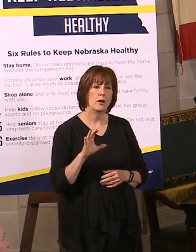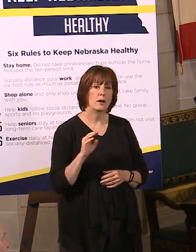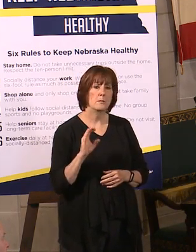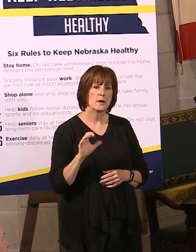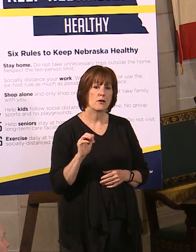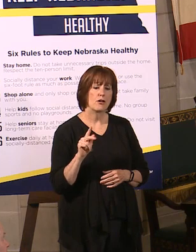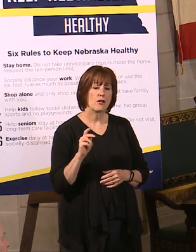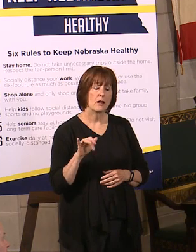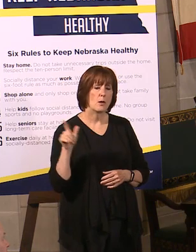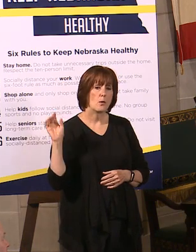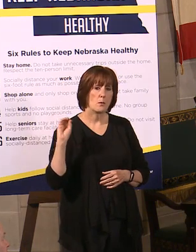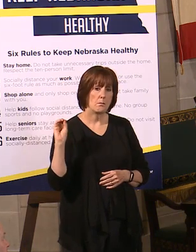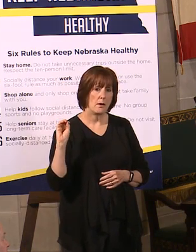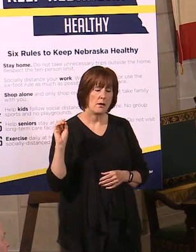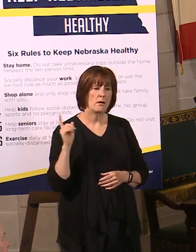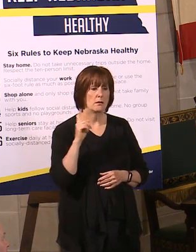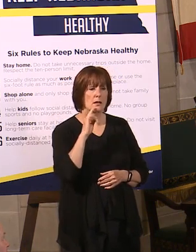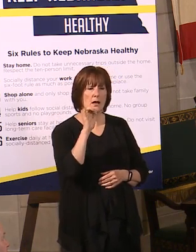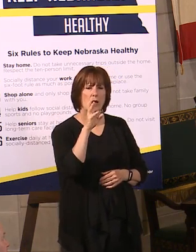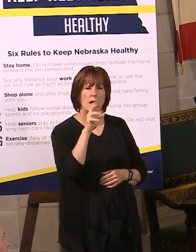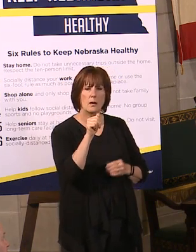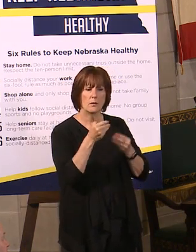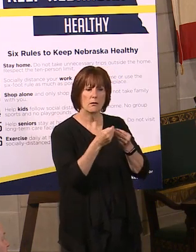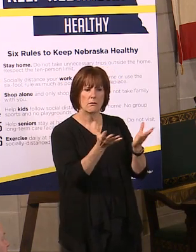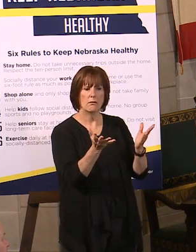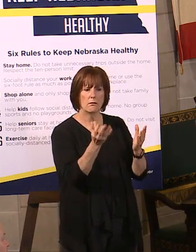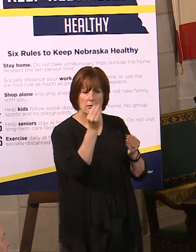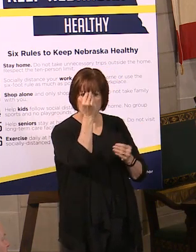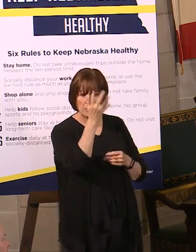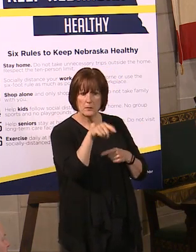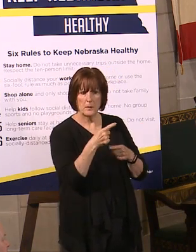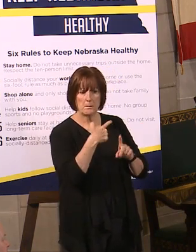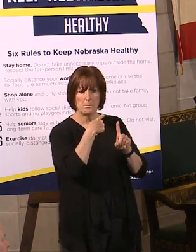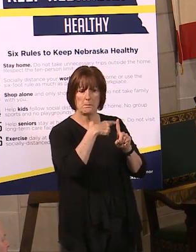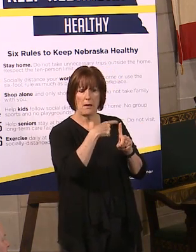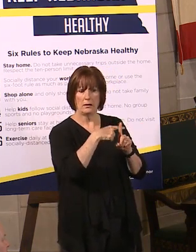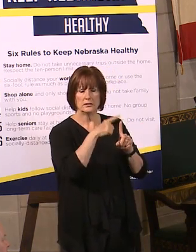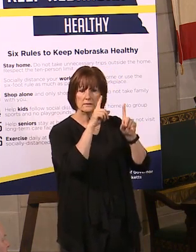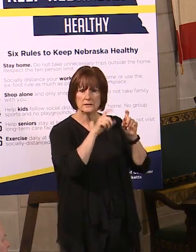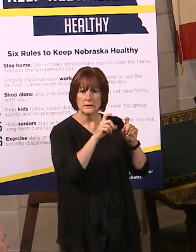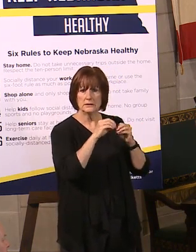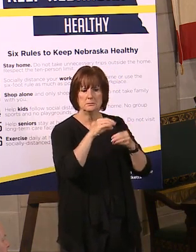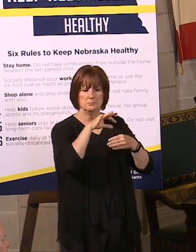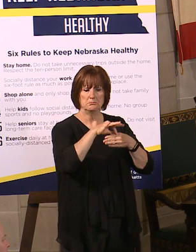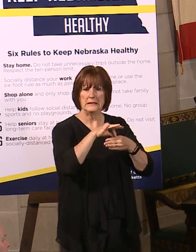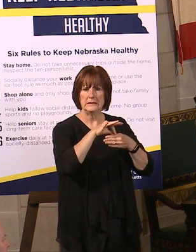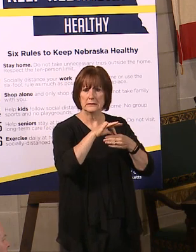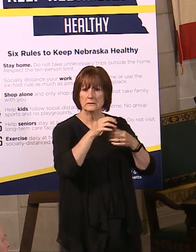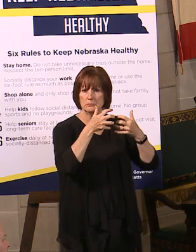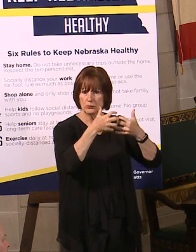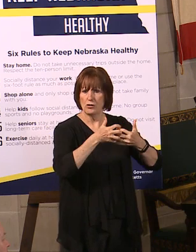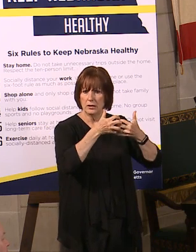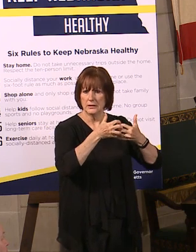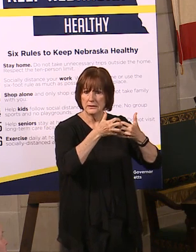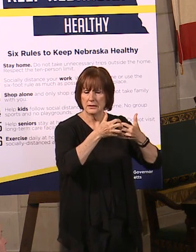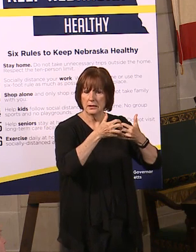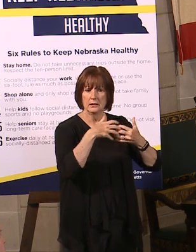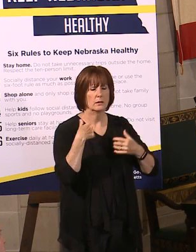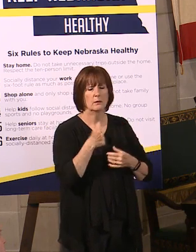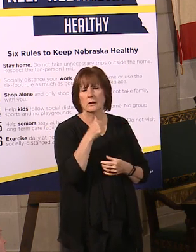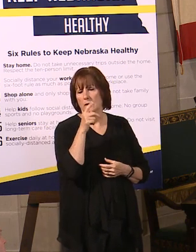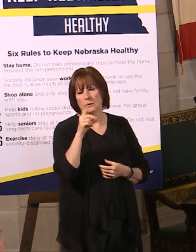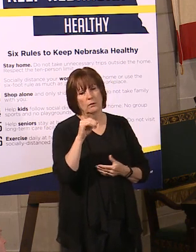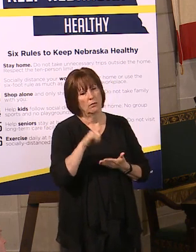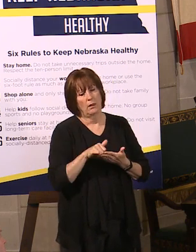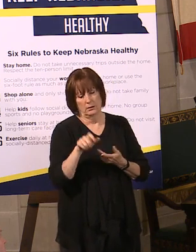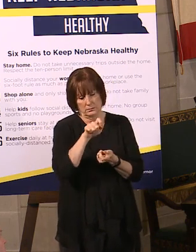says Iowa's released data with regard to positive tests in meat processing facilities in the state of Iowa. We are not going to do that on a